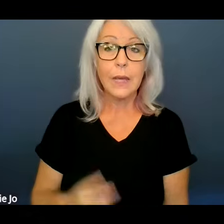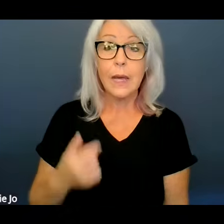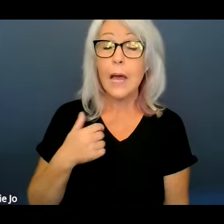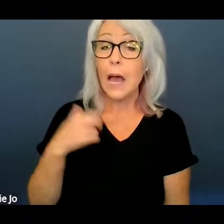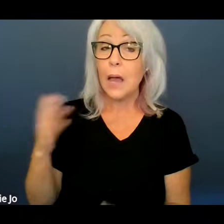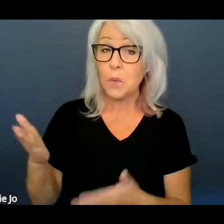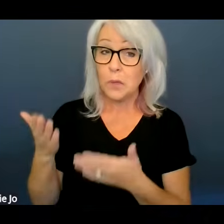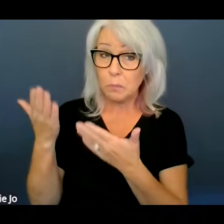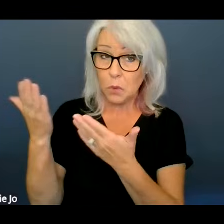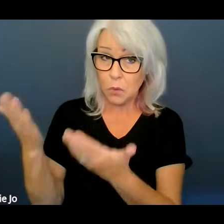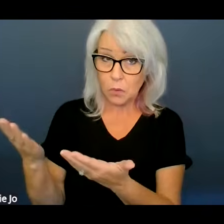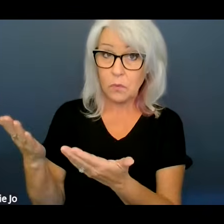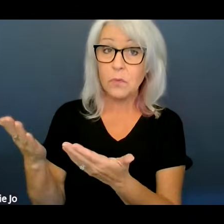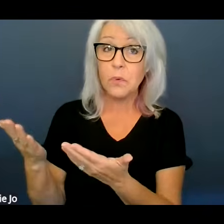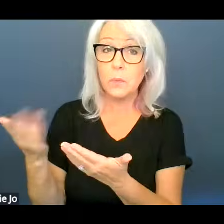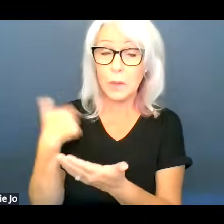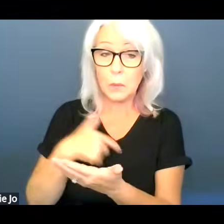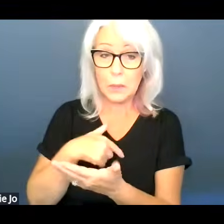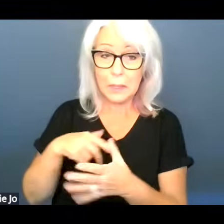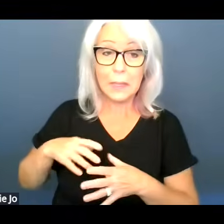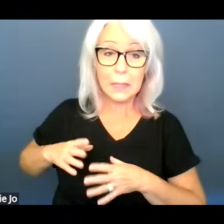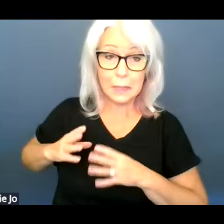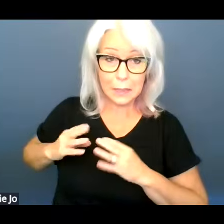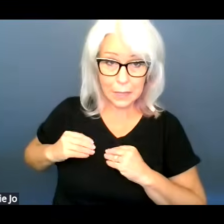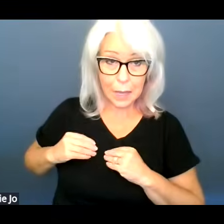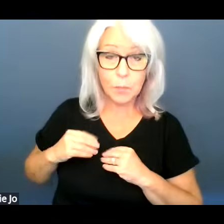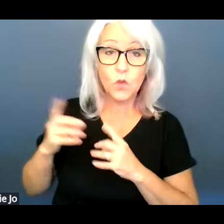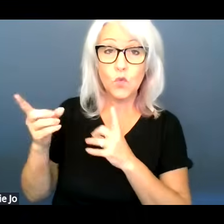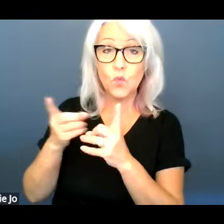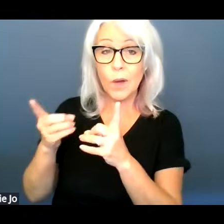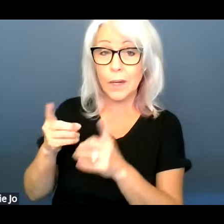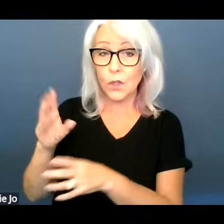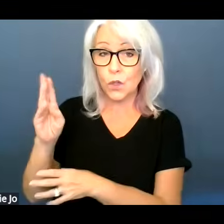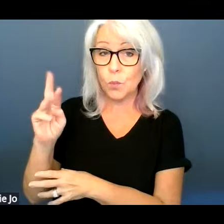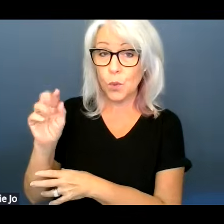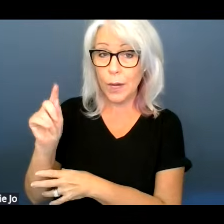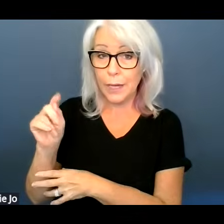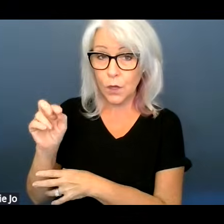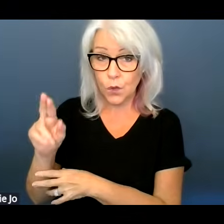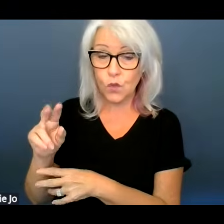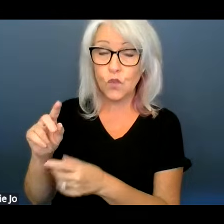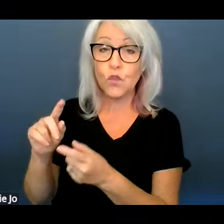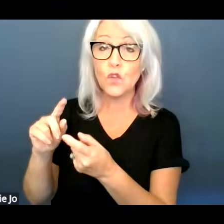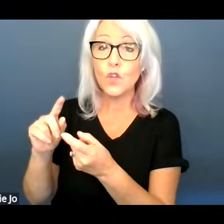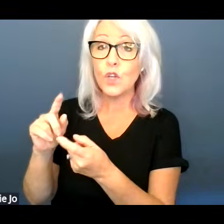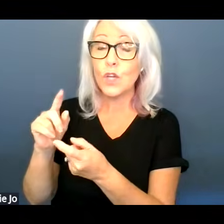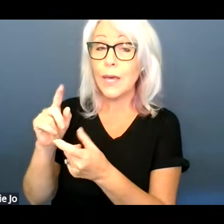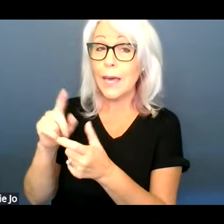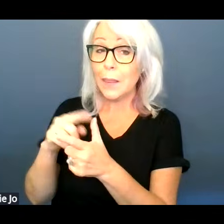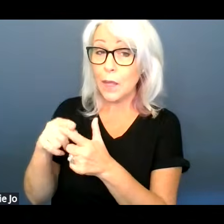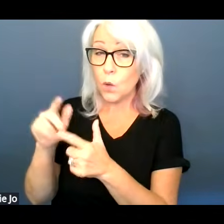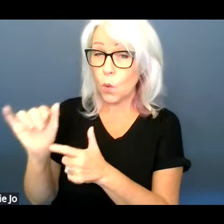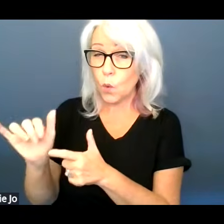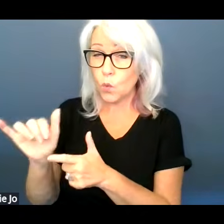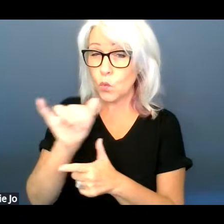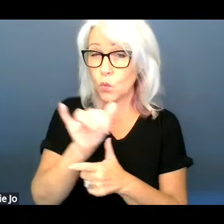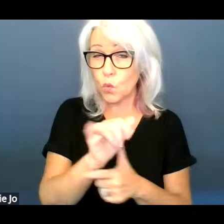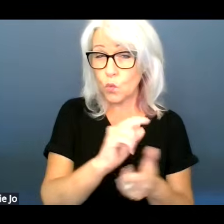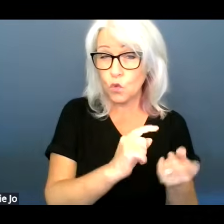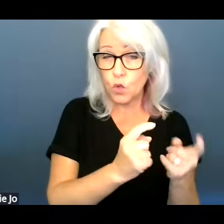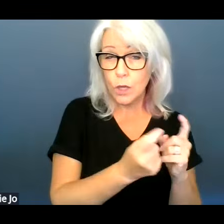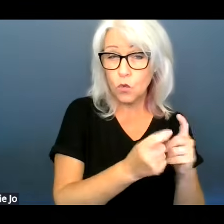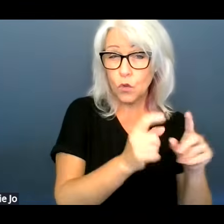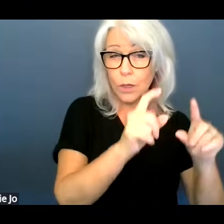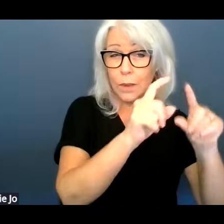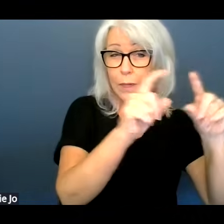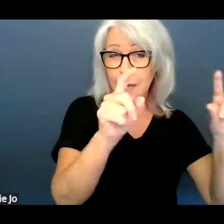Brader's draft with the change in the caption, which we have noted. The change being